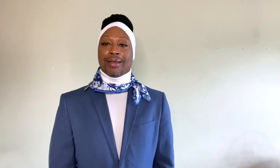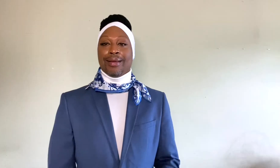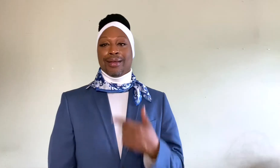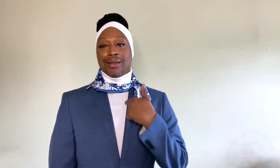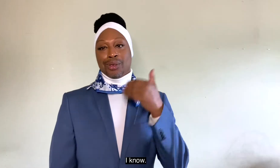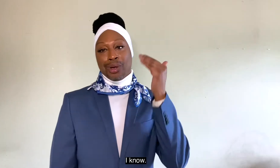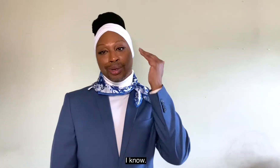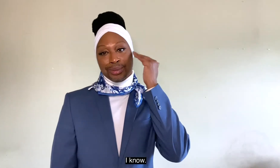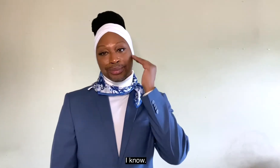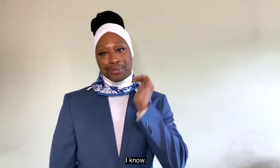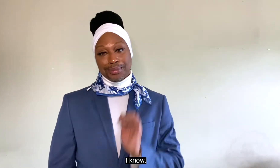I know.